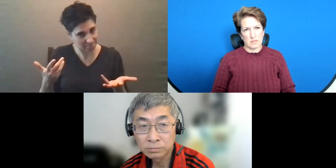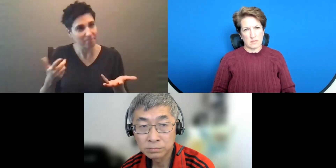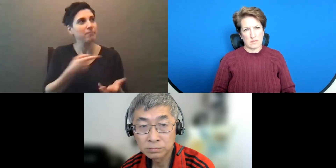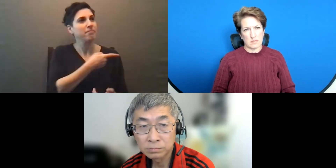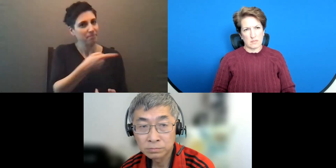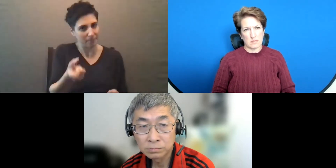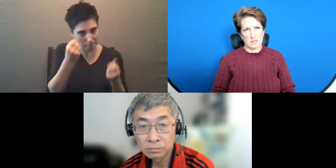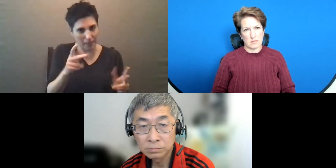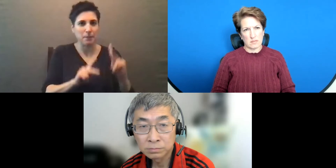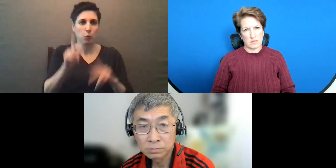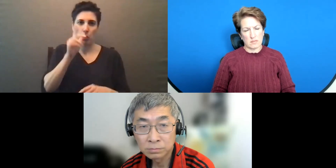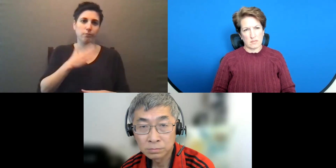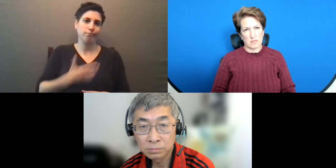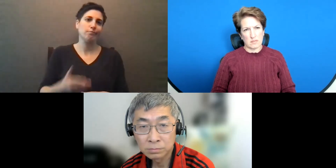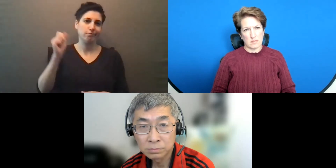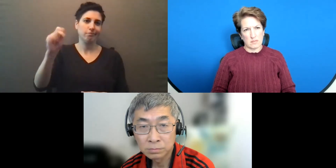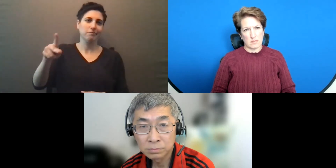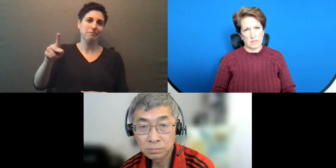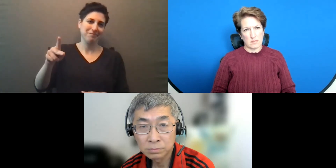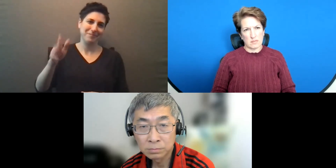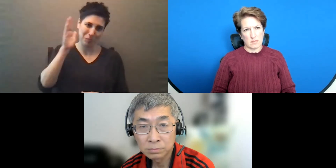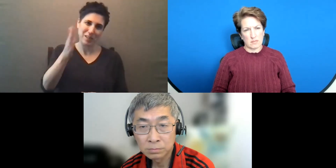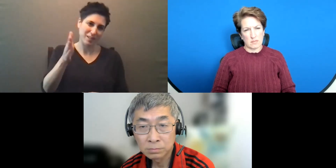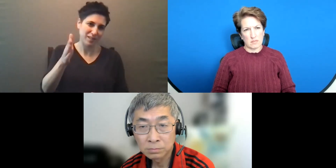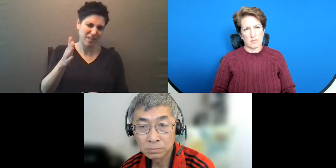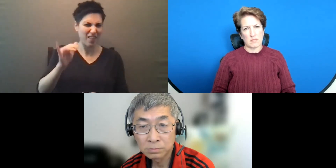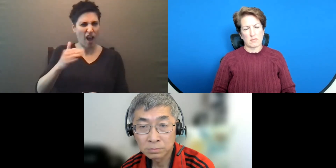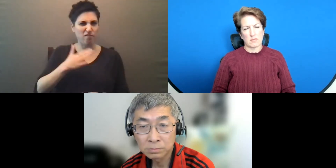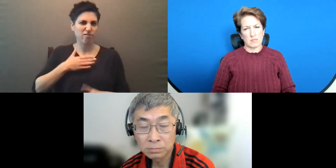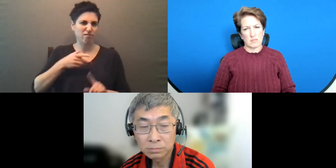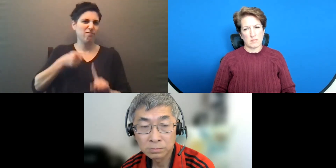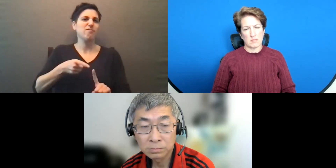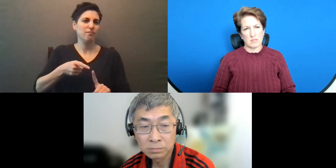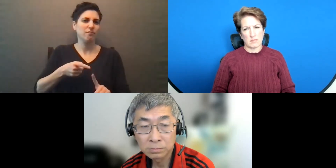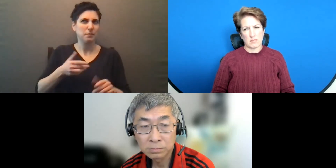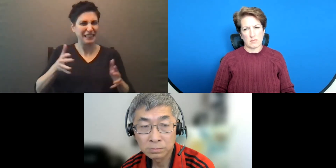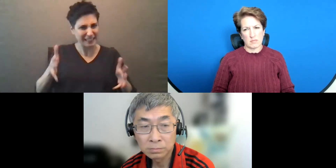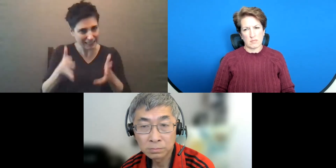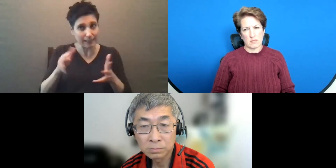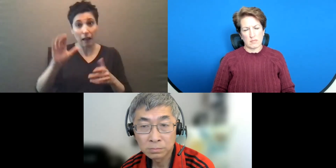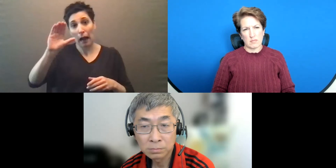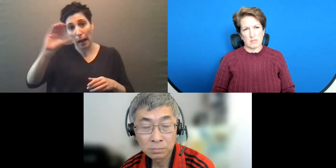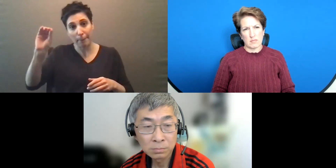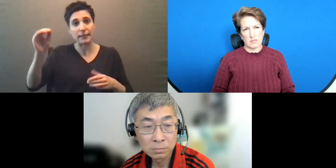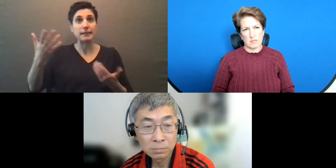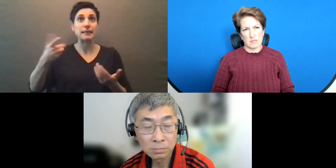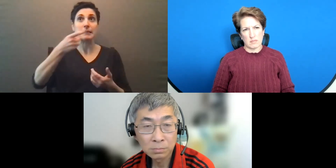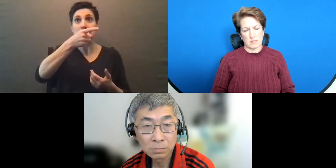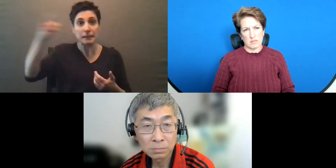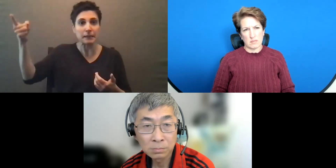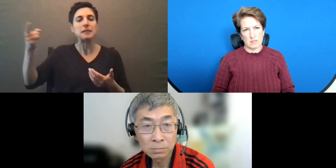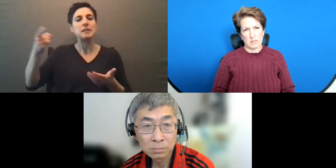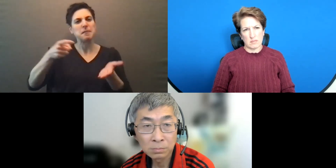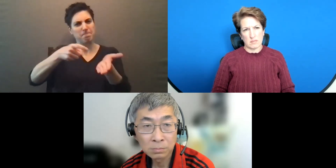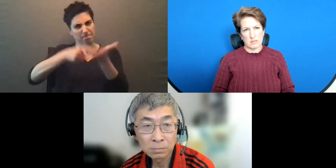base traveling, they will take a vaccine. That's what I mean. I don't mean that we need power,